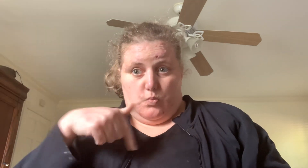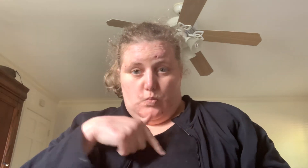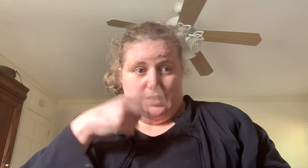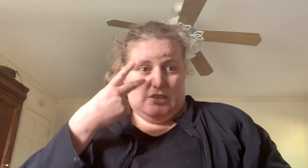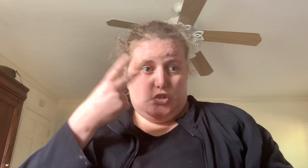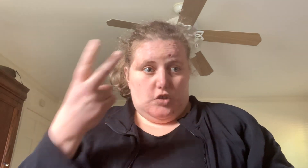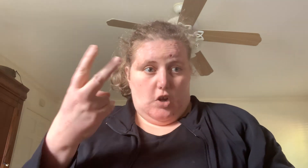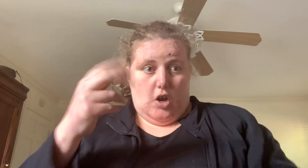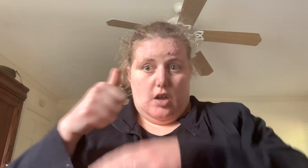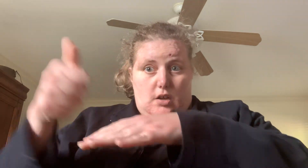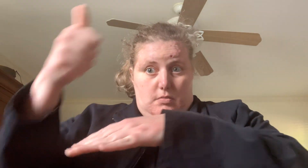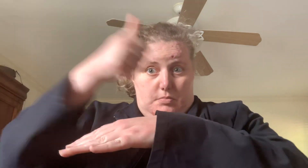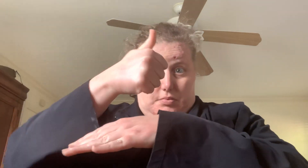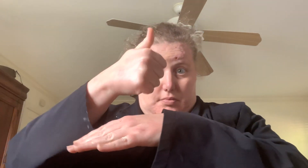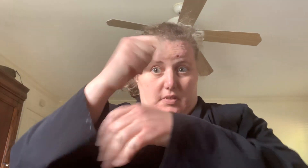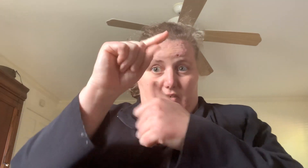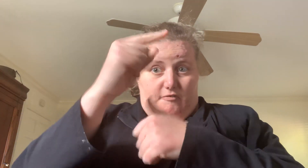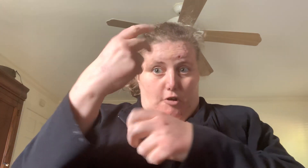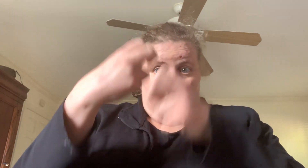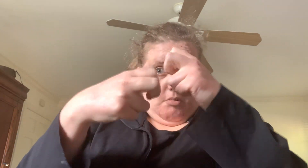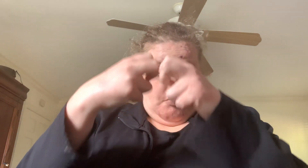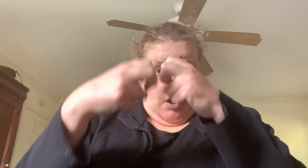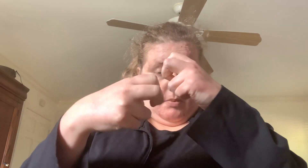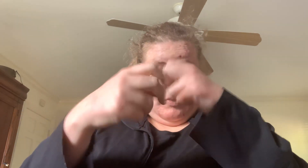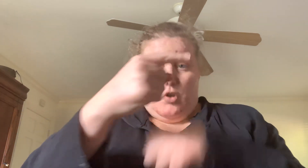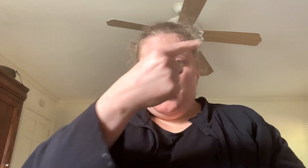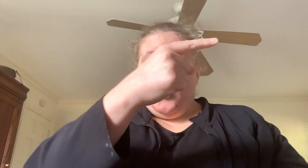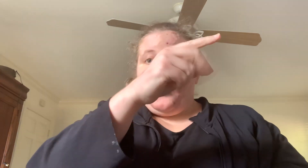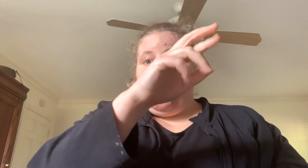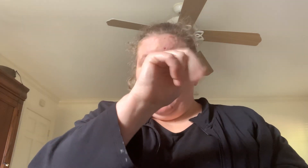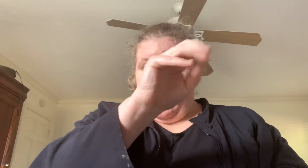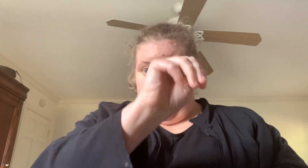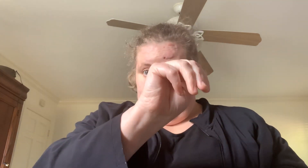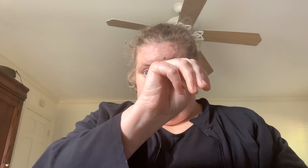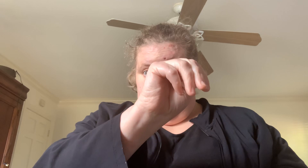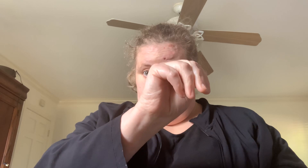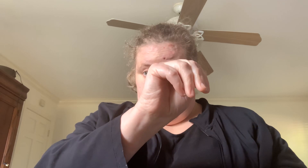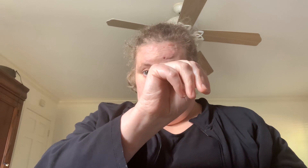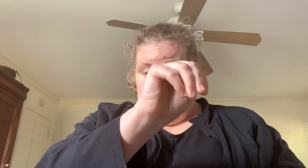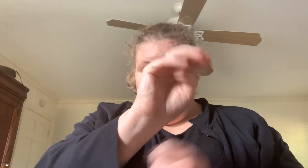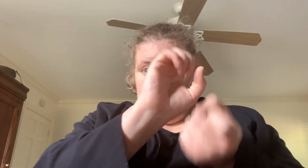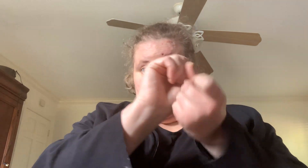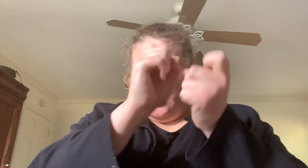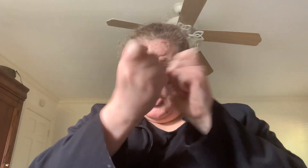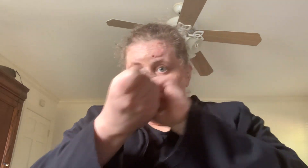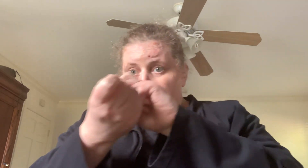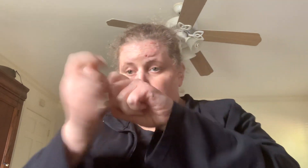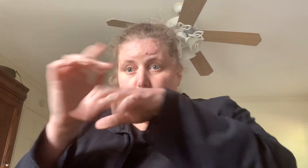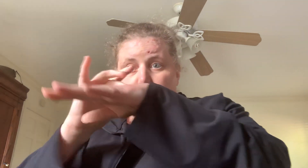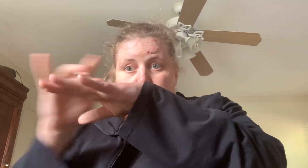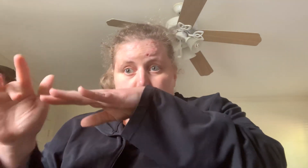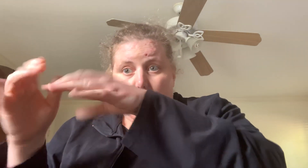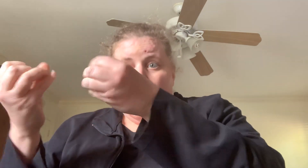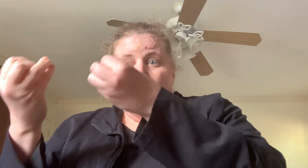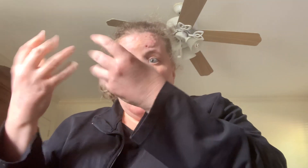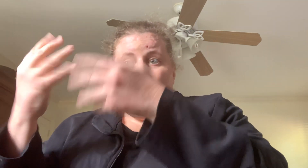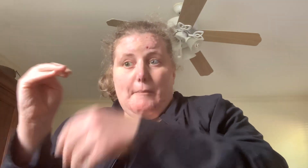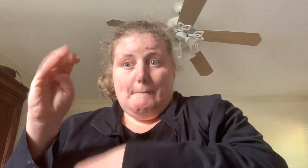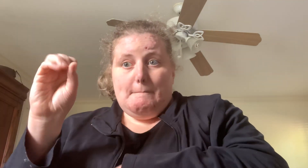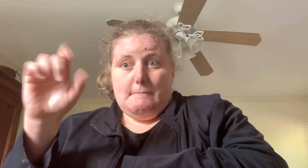were given grams, and we wanted to know how many moles we would have. Before we could do that, we needed to convert these grams